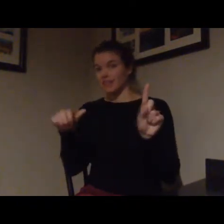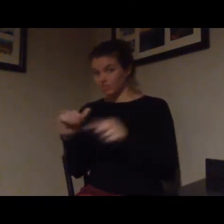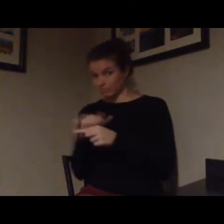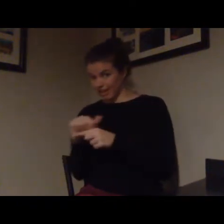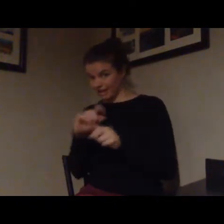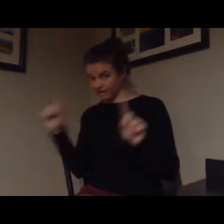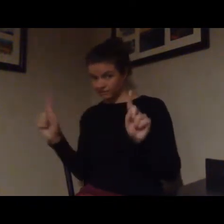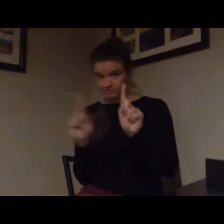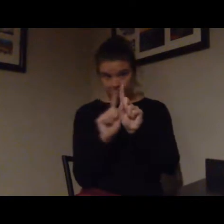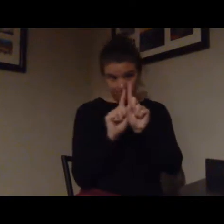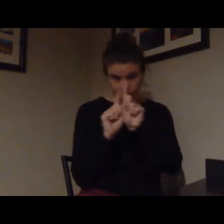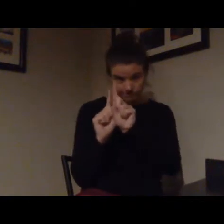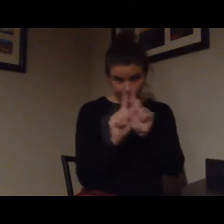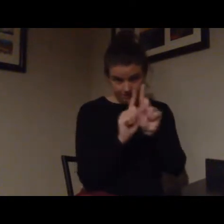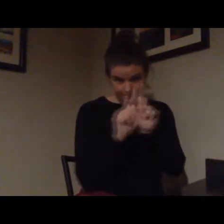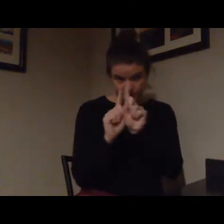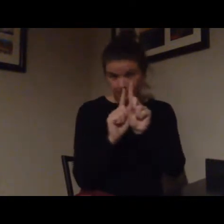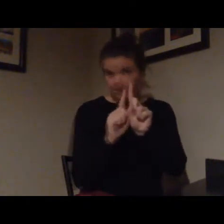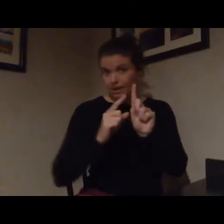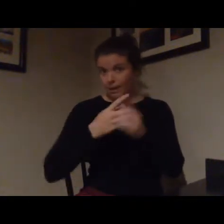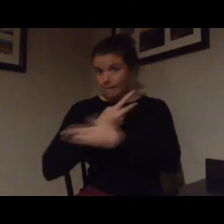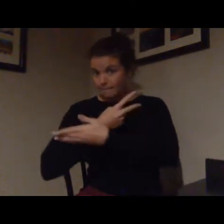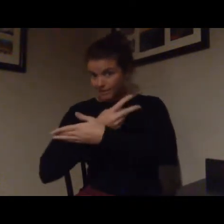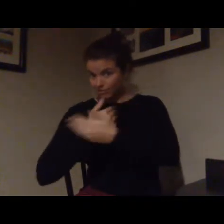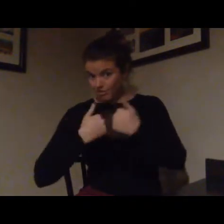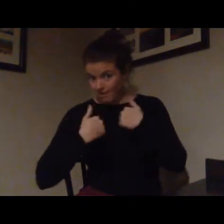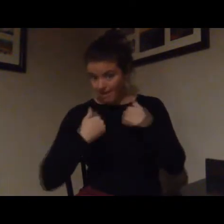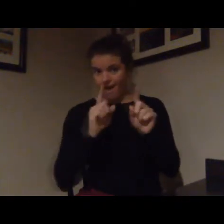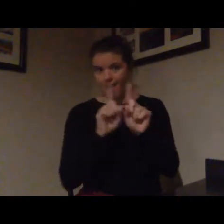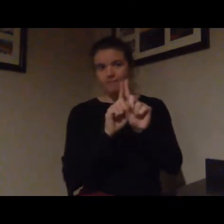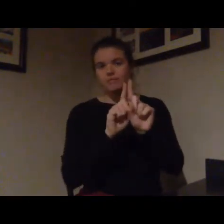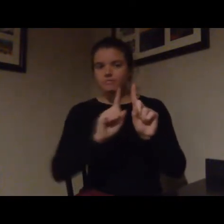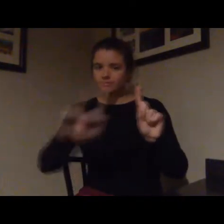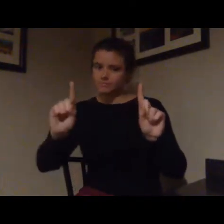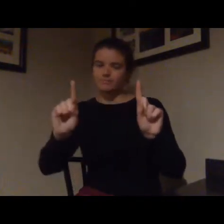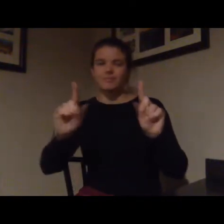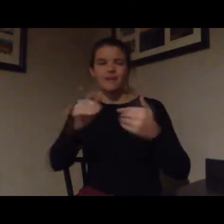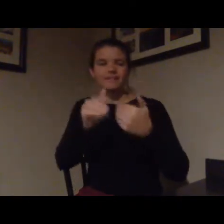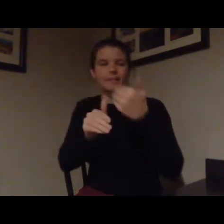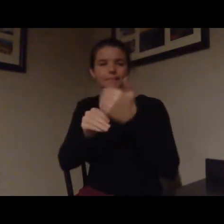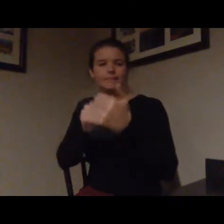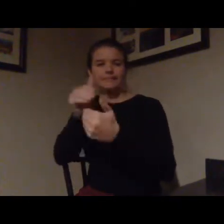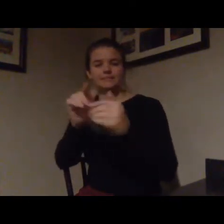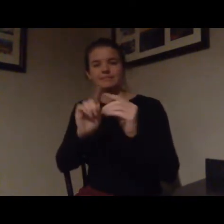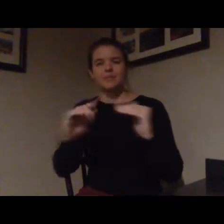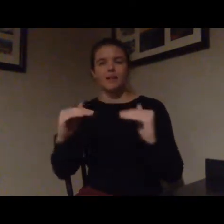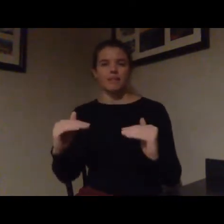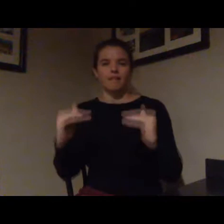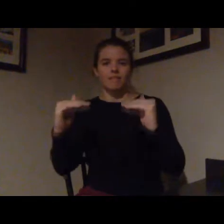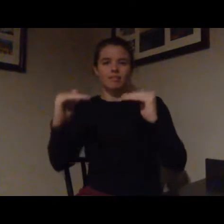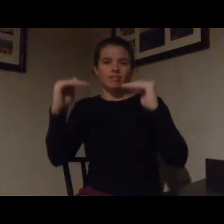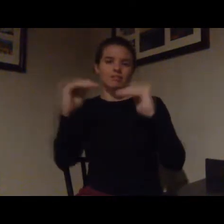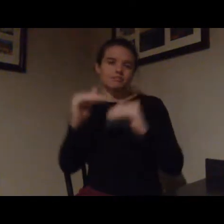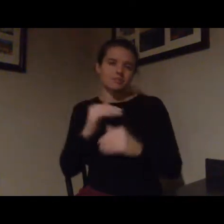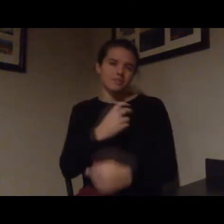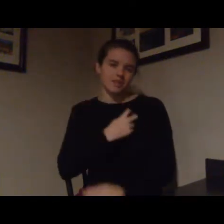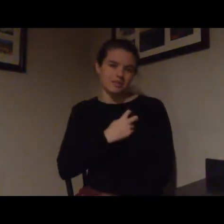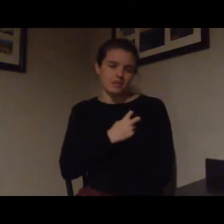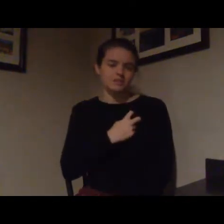until you get to the point that you have your master's. And there's a number of steps for levels of consultants.